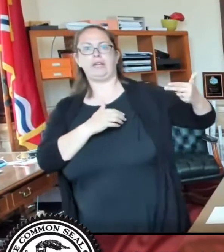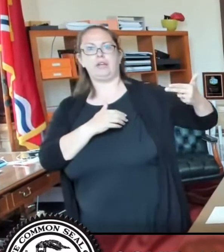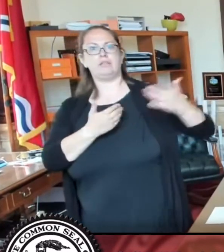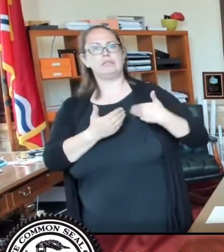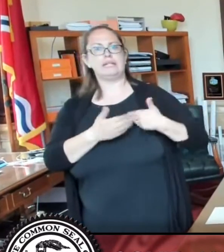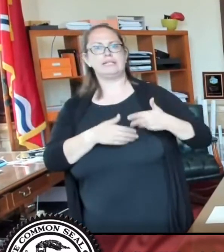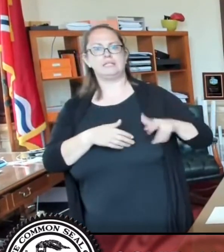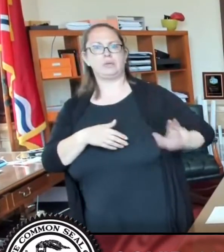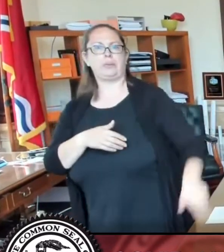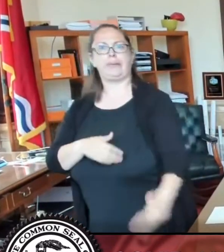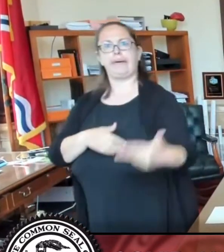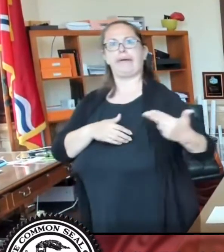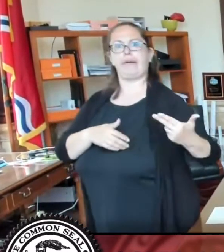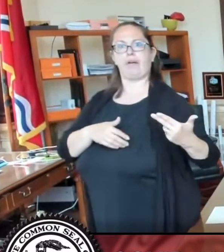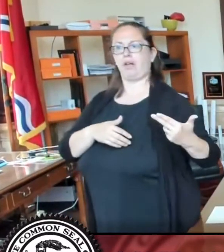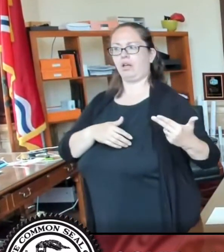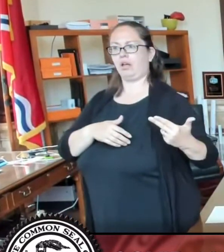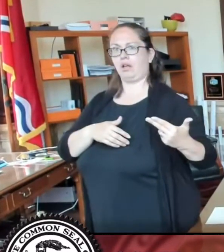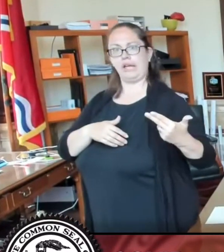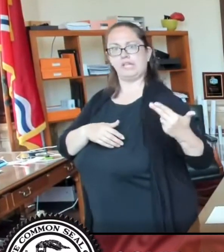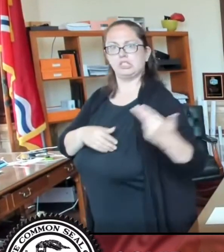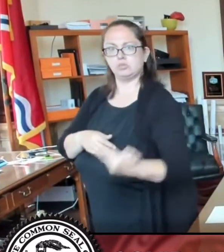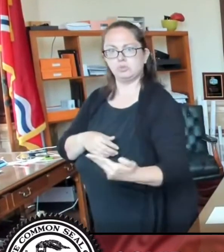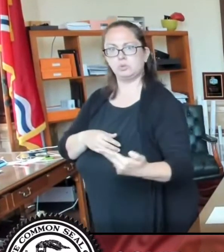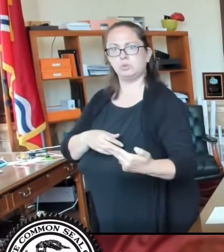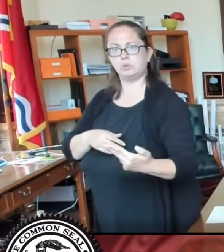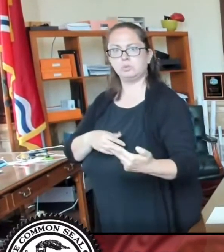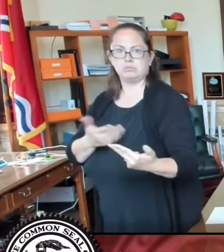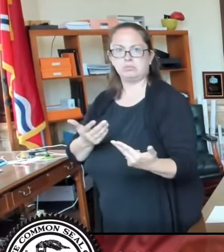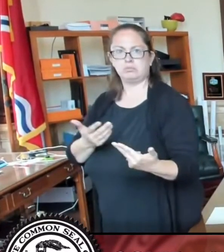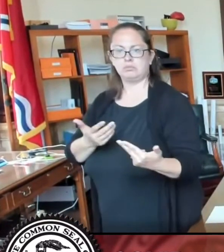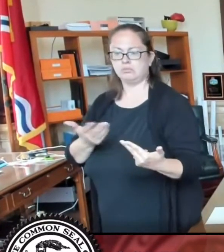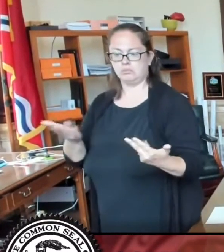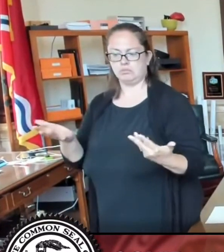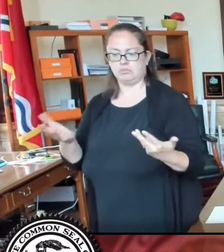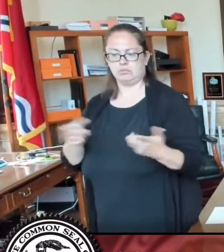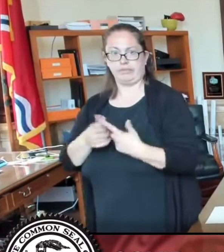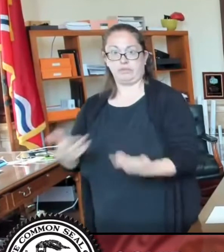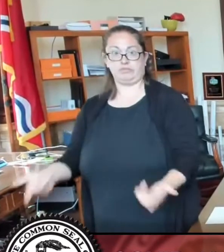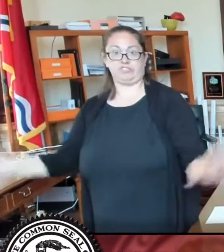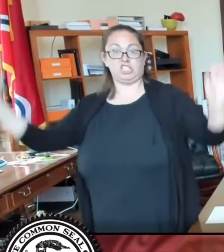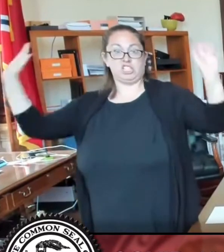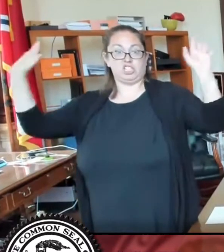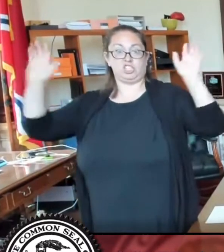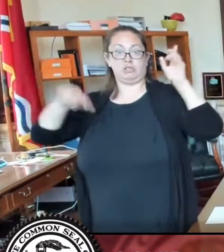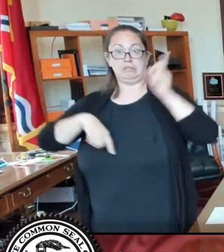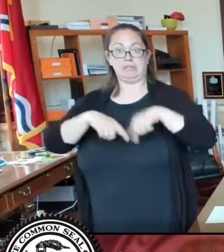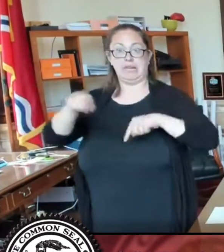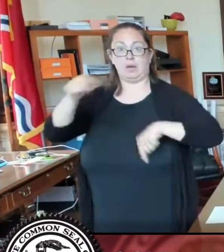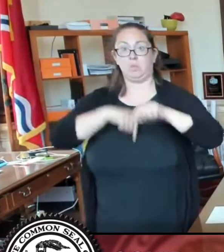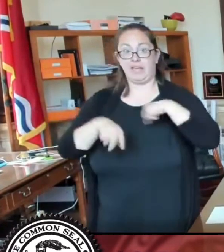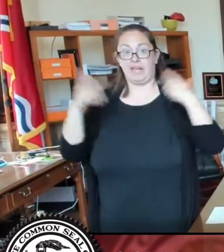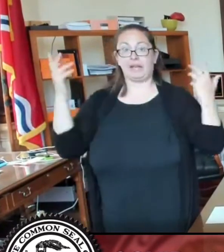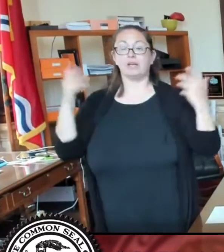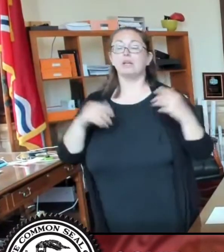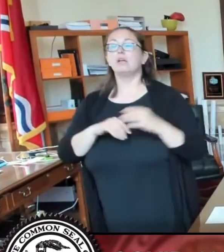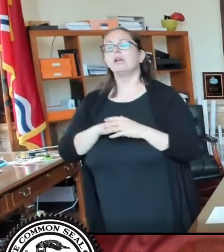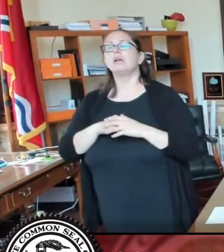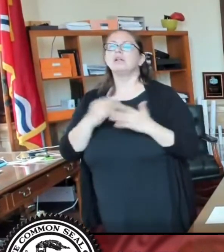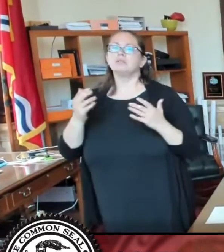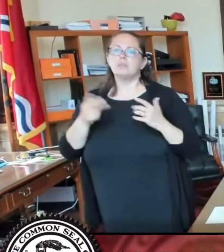gun and reach for it and use it, and then, you know, there's no looking back from that. So, you know, it's all a combination,